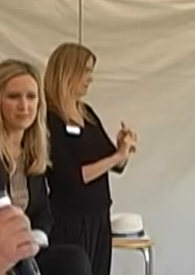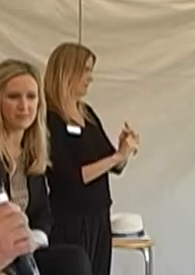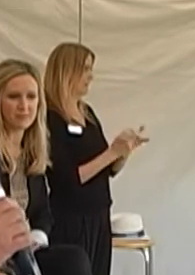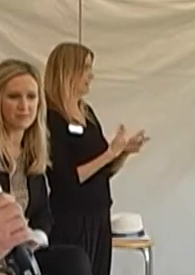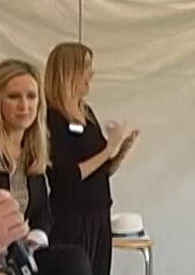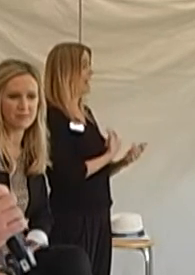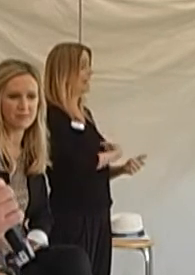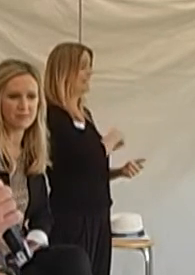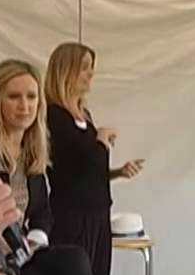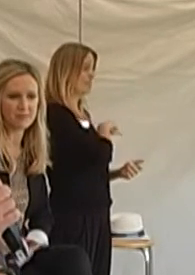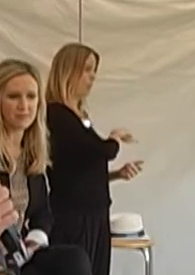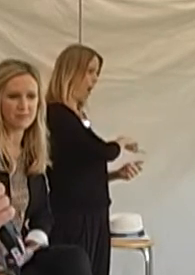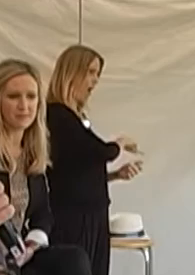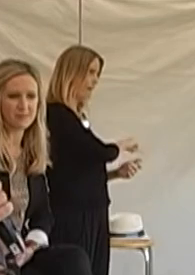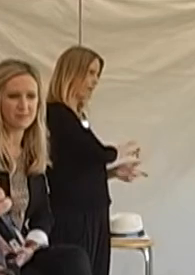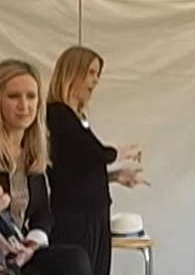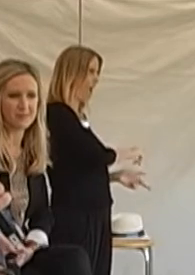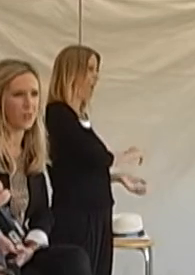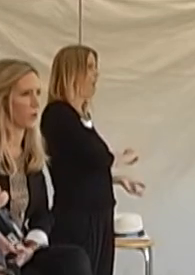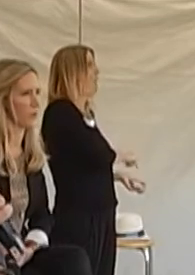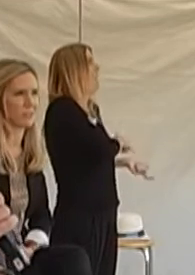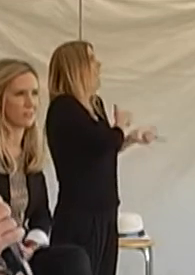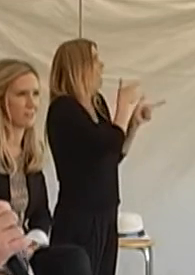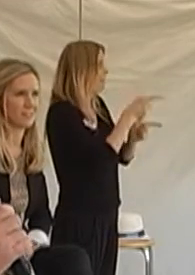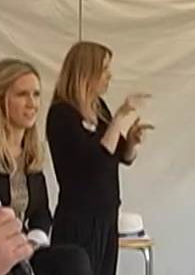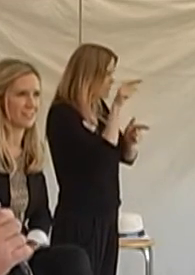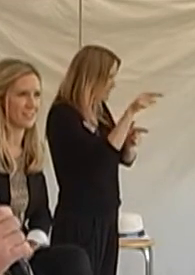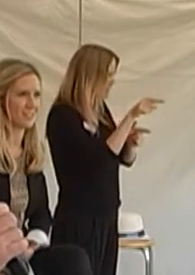Spain could become Nordic by moving here, but